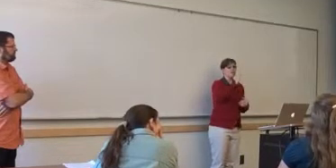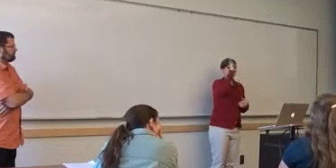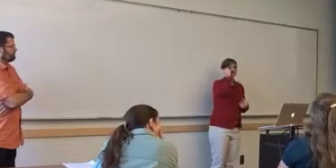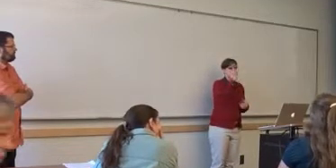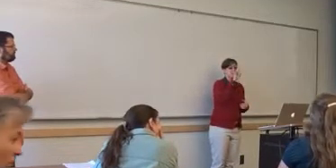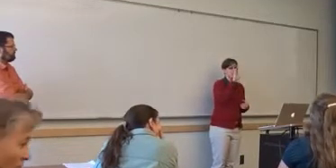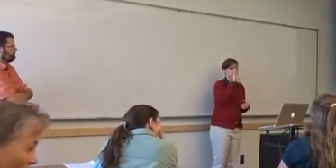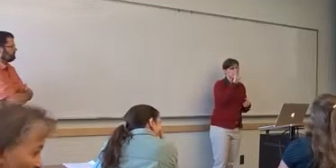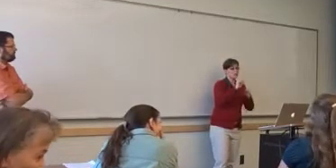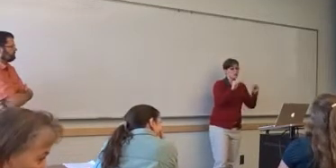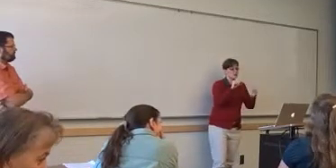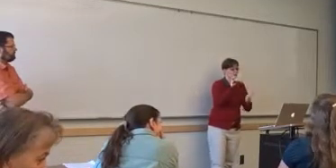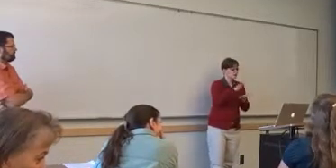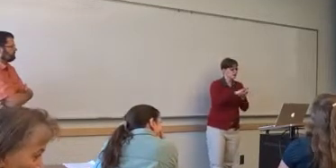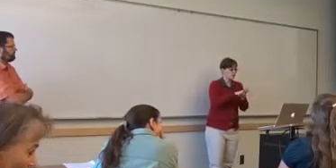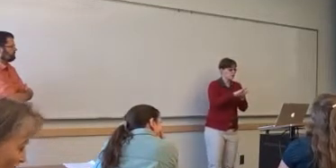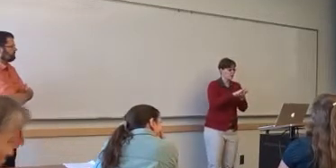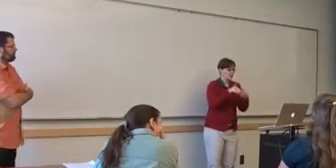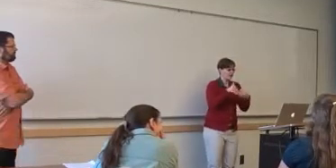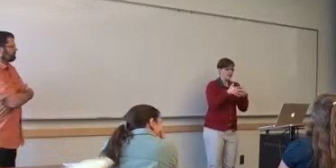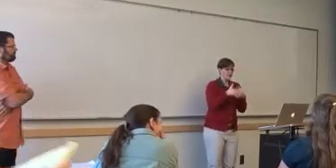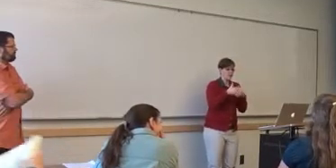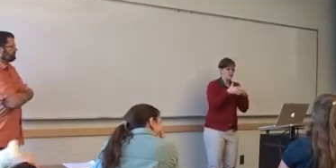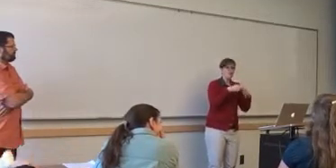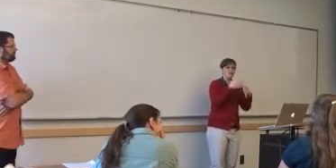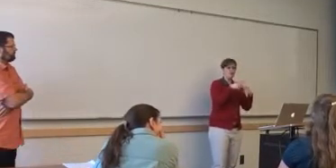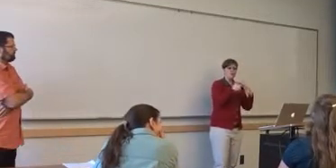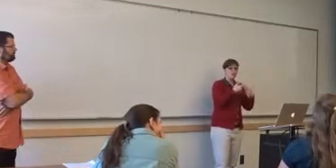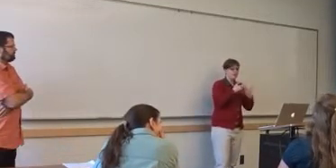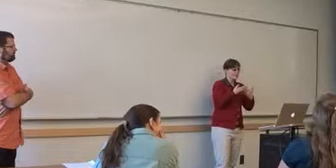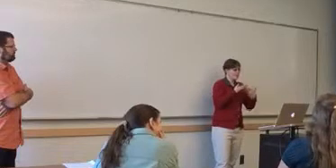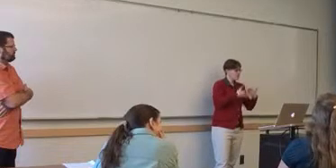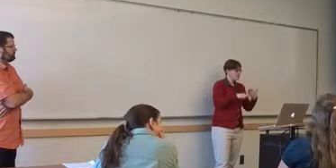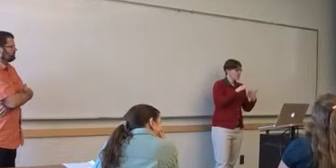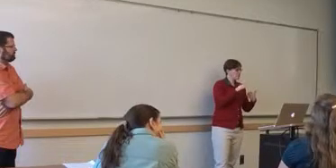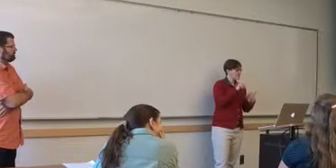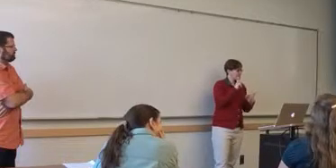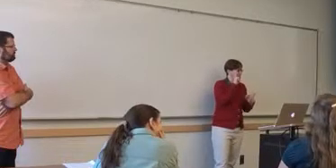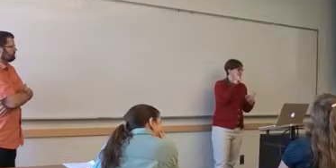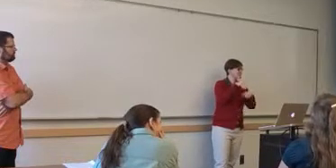from the United States, and Claire is from France. Gallaudet